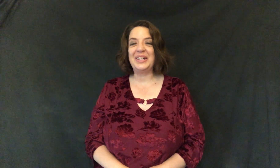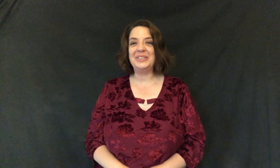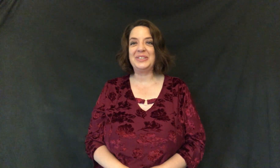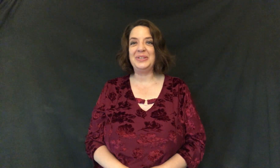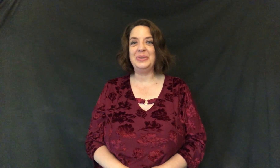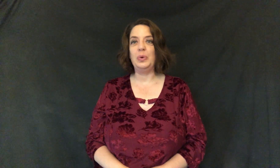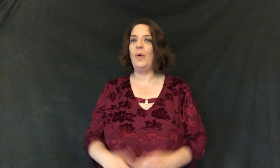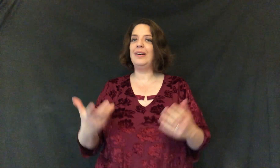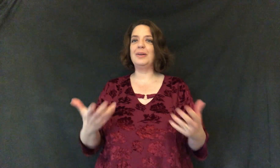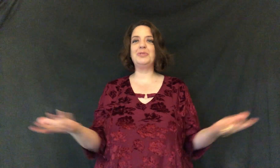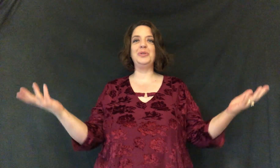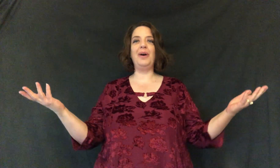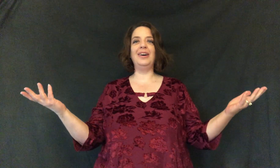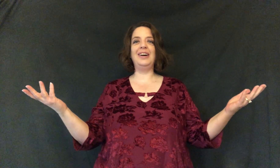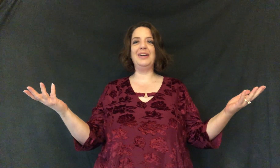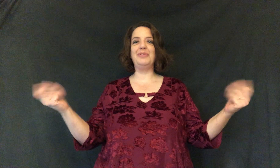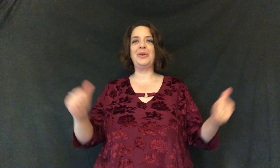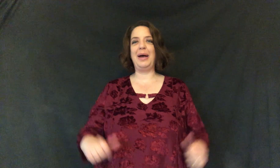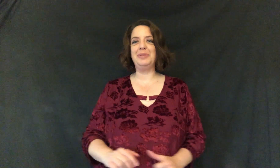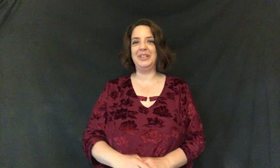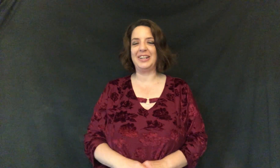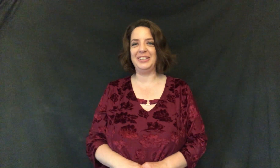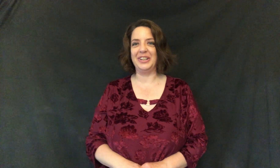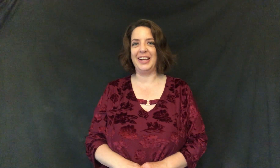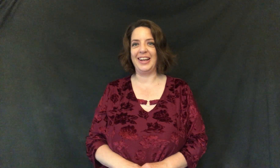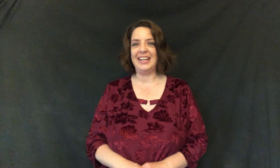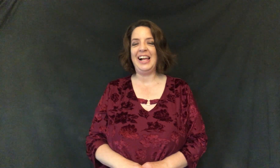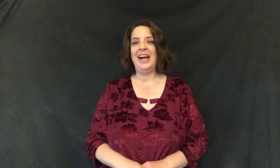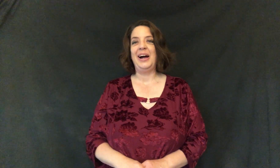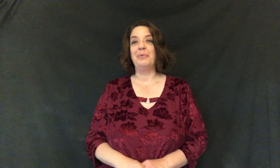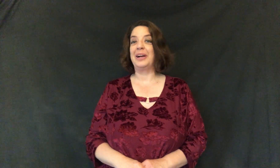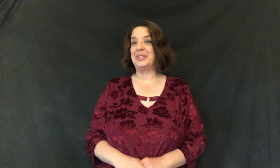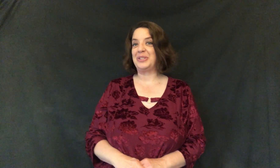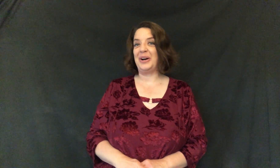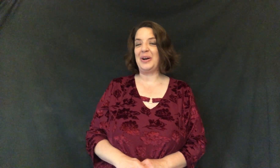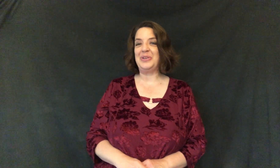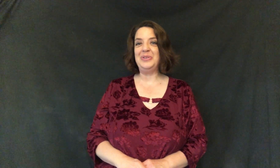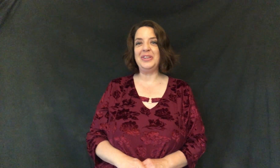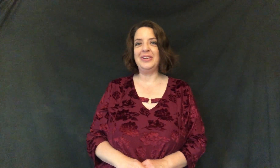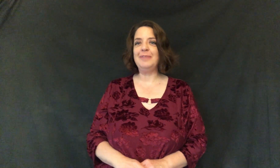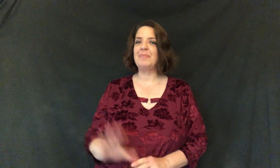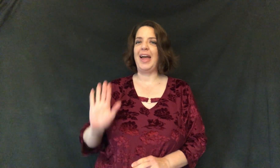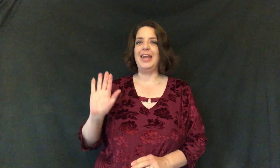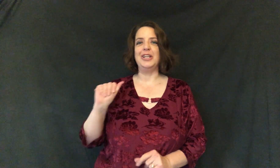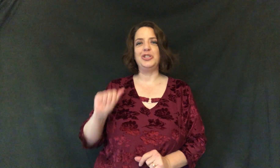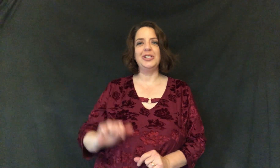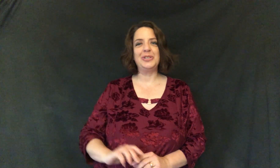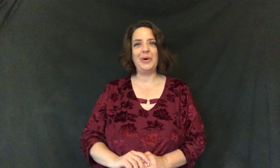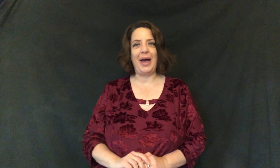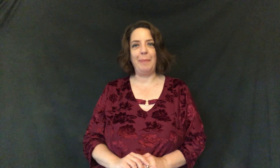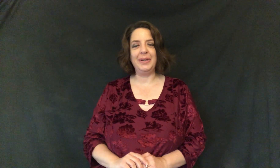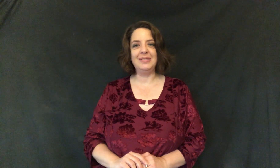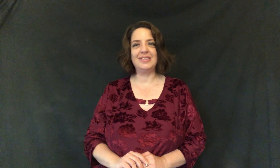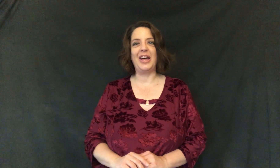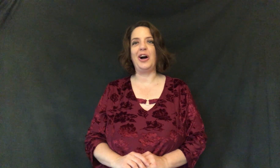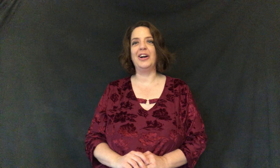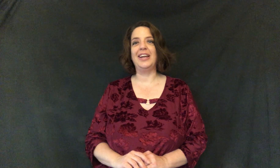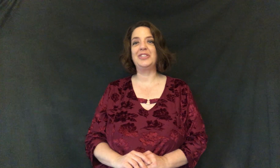ASL 2. Welcome to online vocabulary learning. We're going to start our new unit, and it just so happens that our next unit